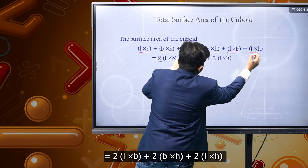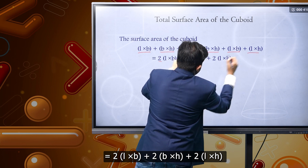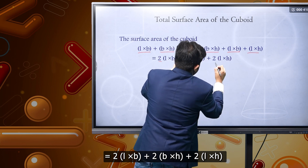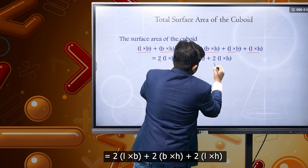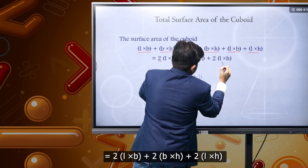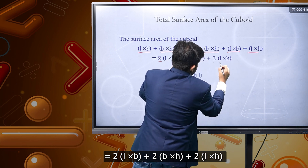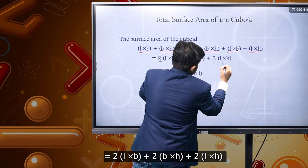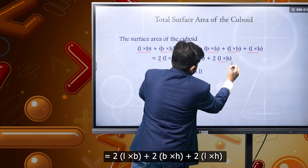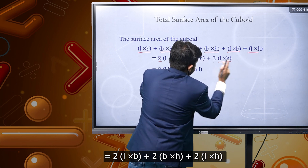H.